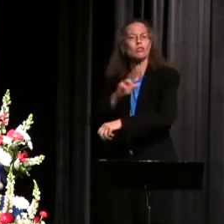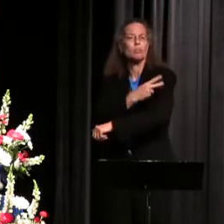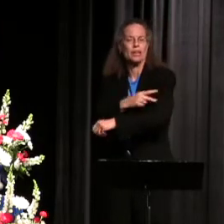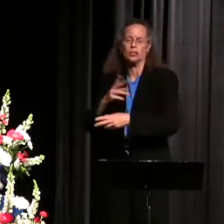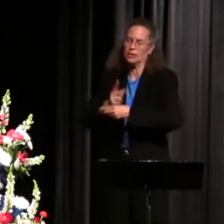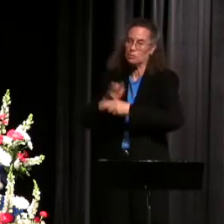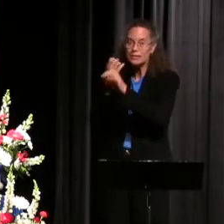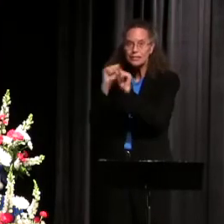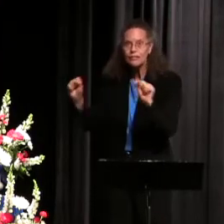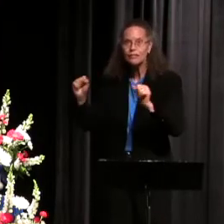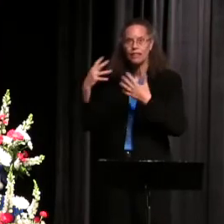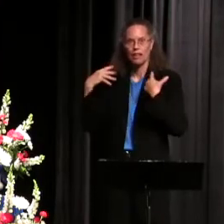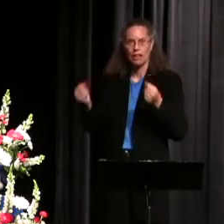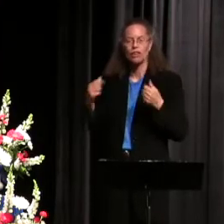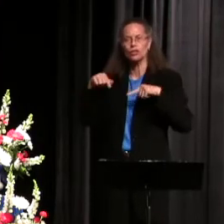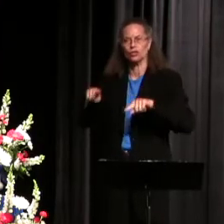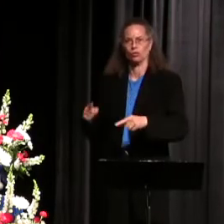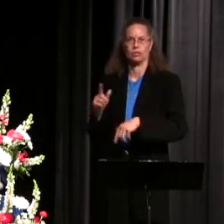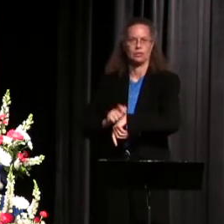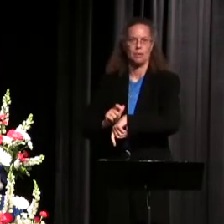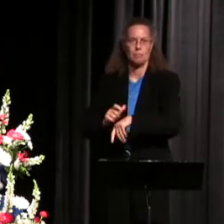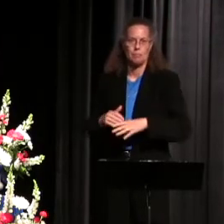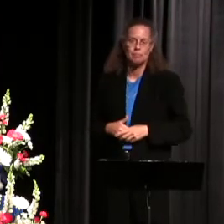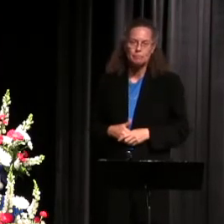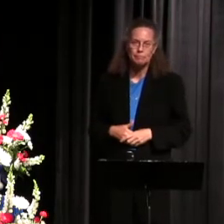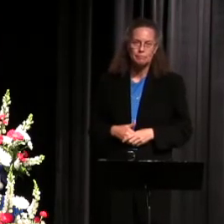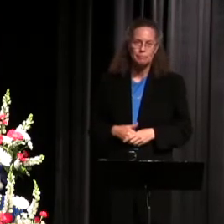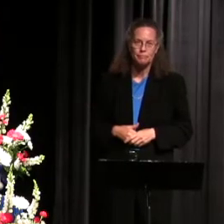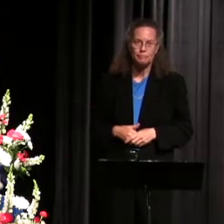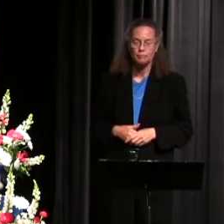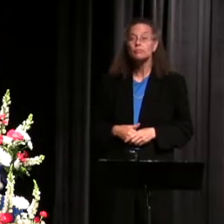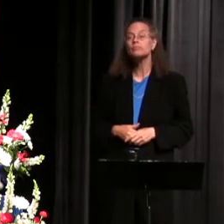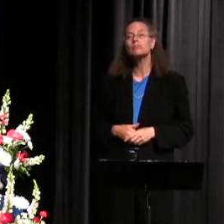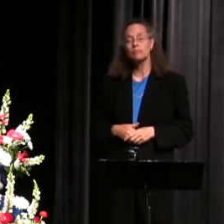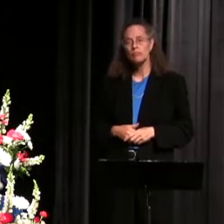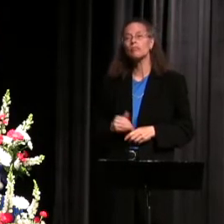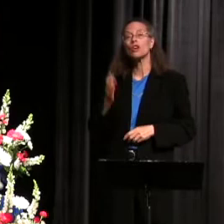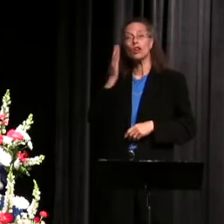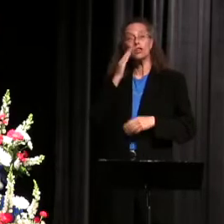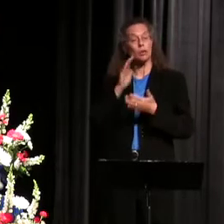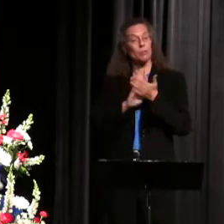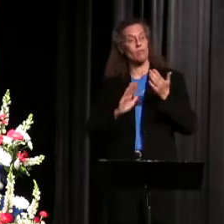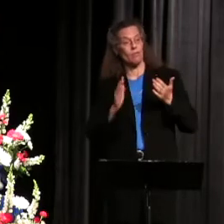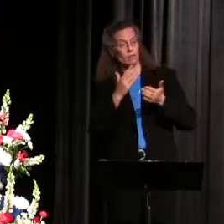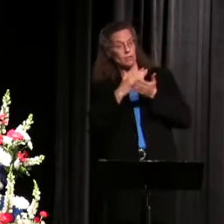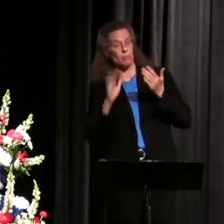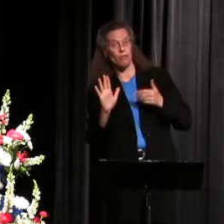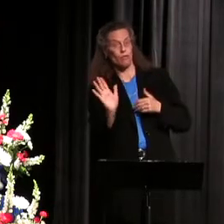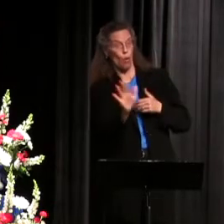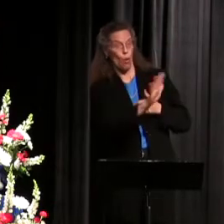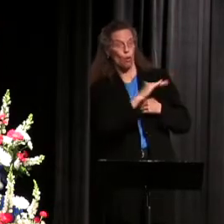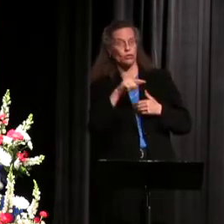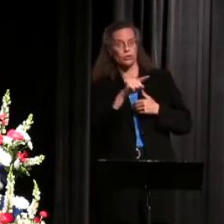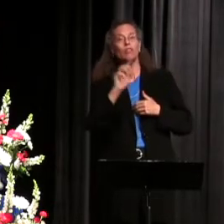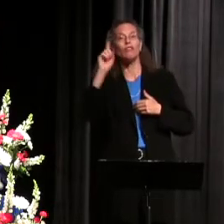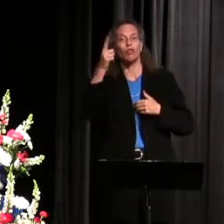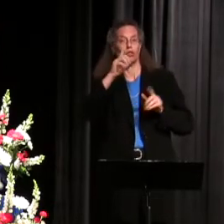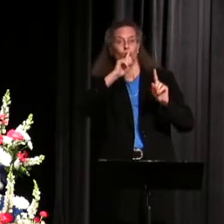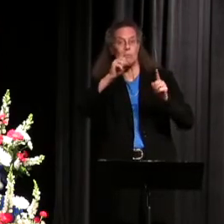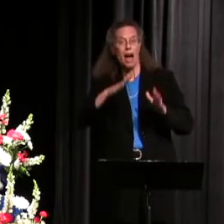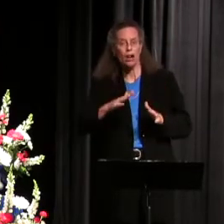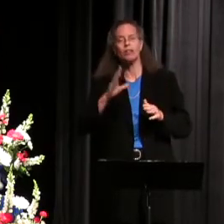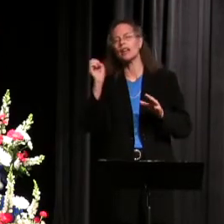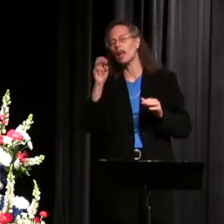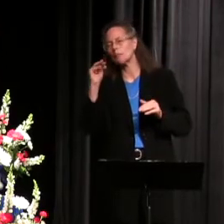patients remained safe and healthy during these scary times. Some of these first responders went days,